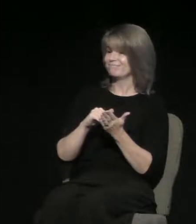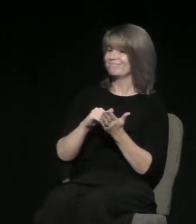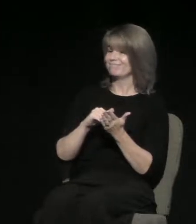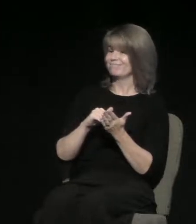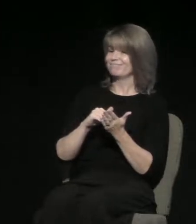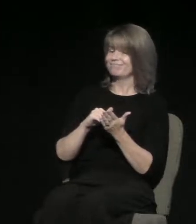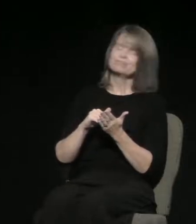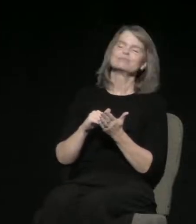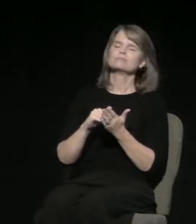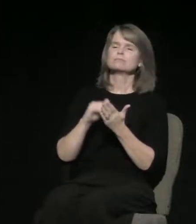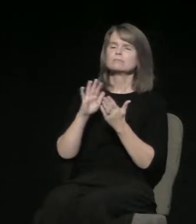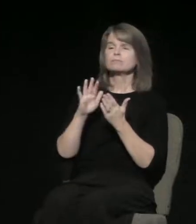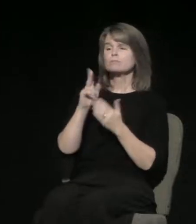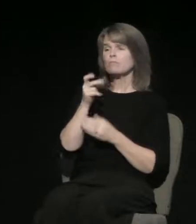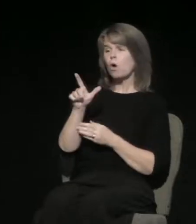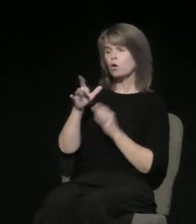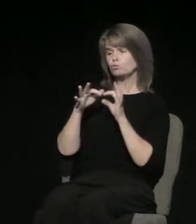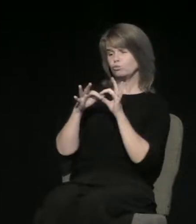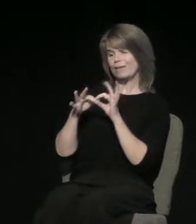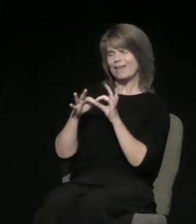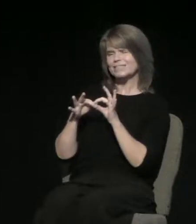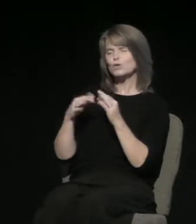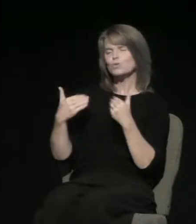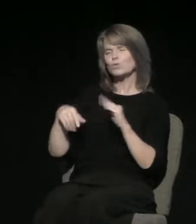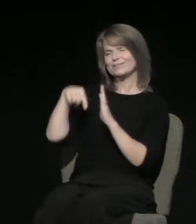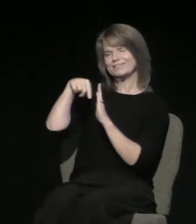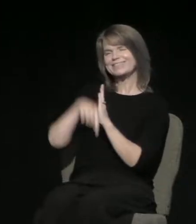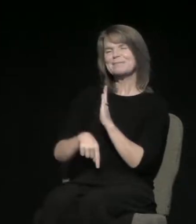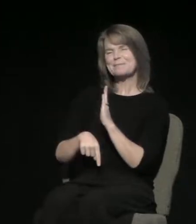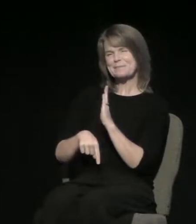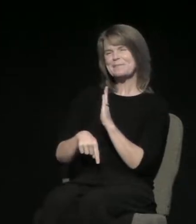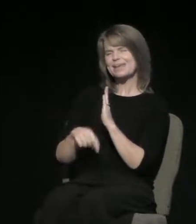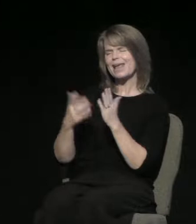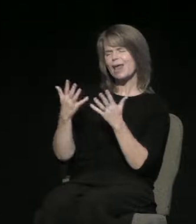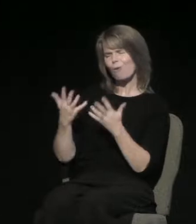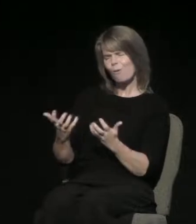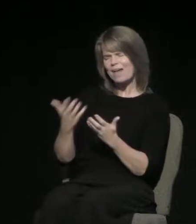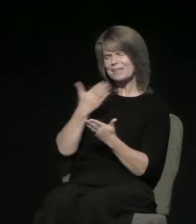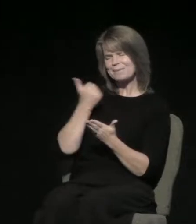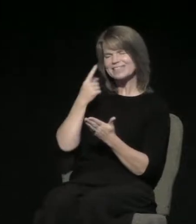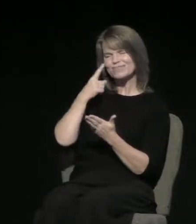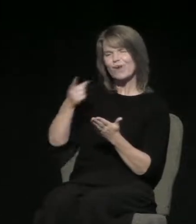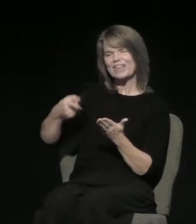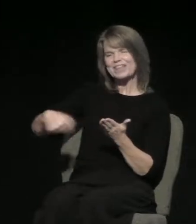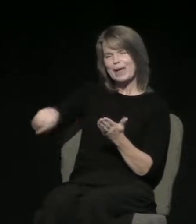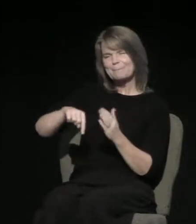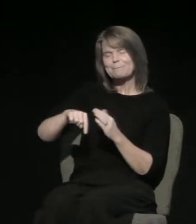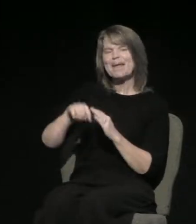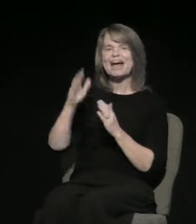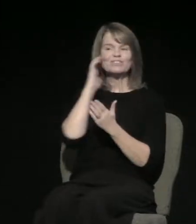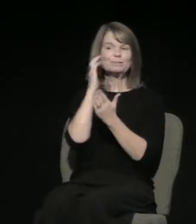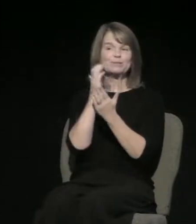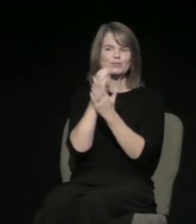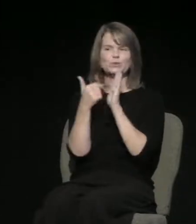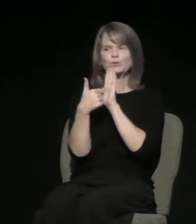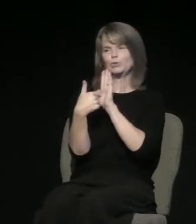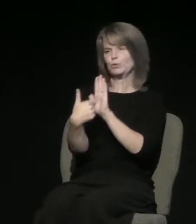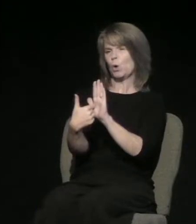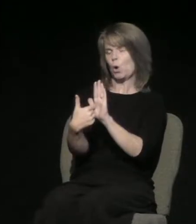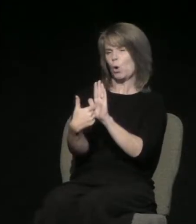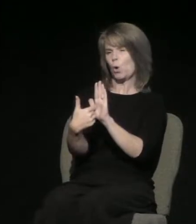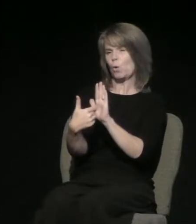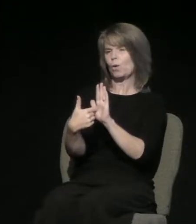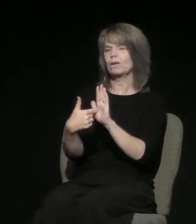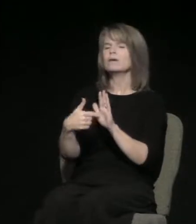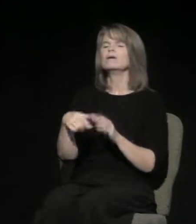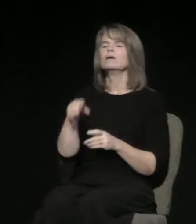So his relationship And his love for them Ran deep He wanted The very best For them Now I've got some Pictures for you Dr.